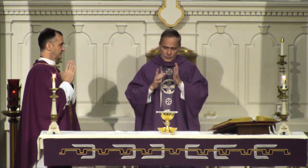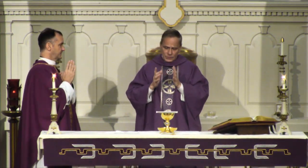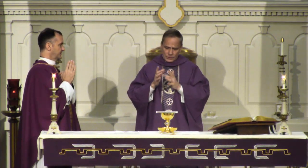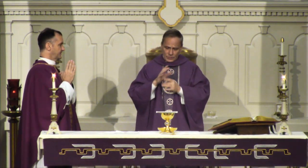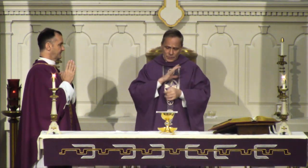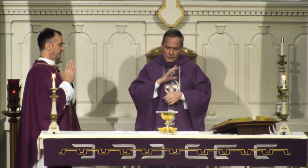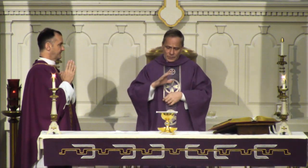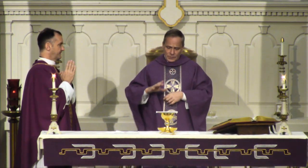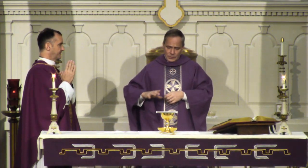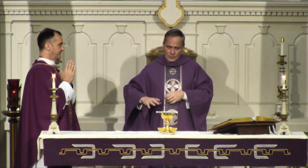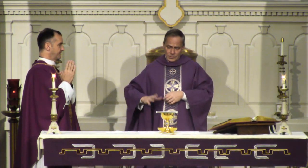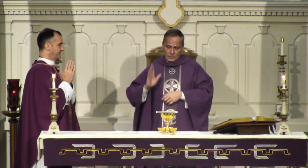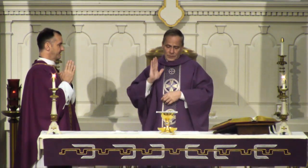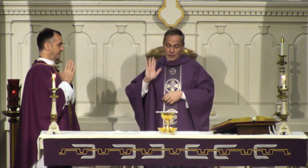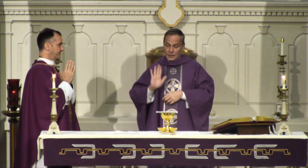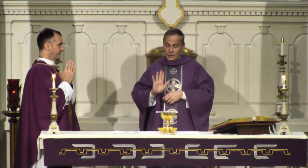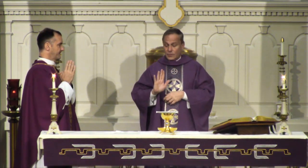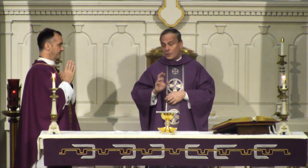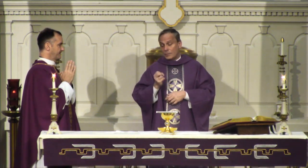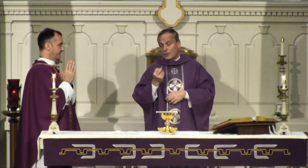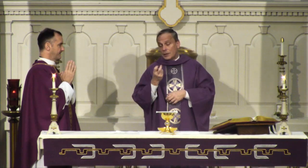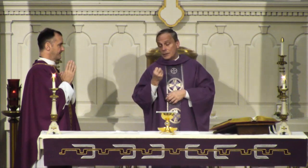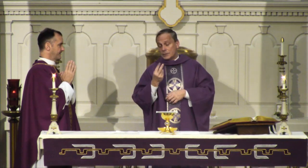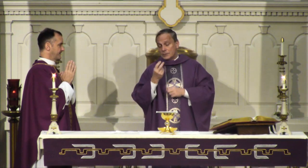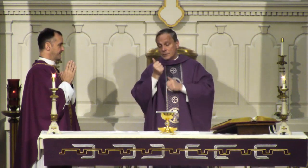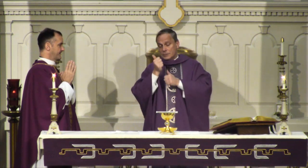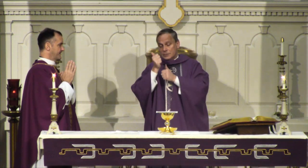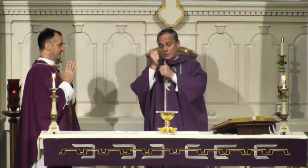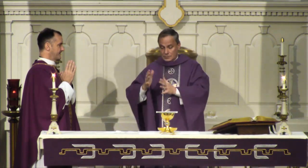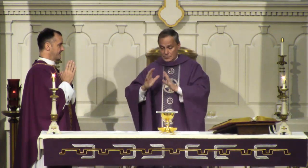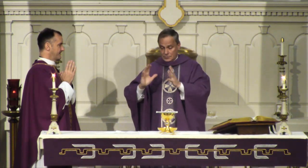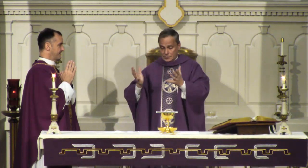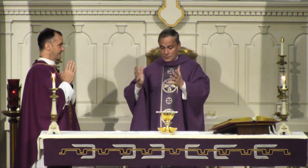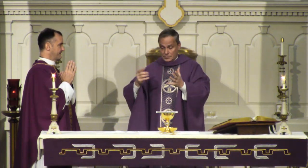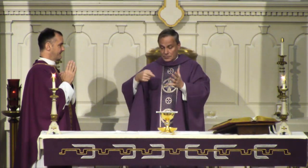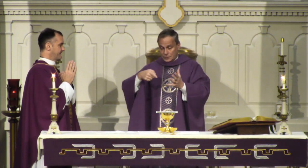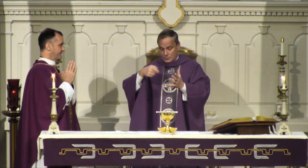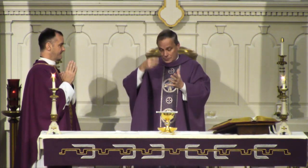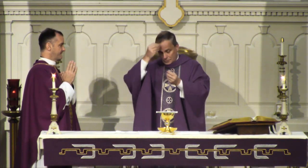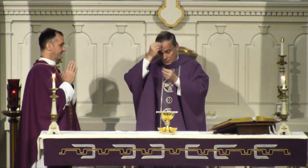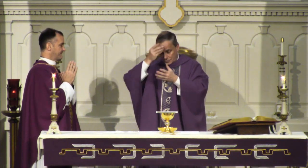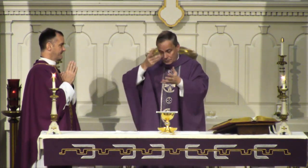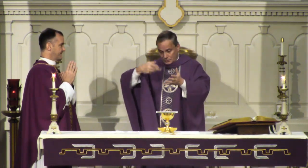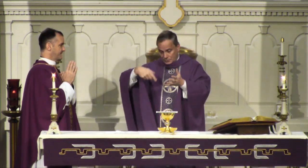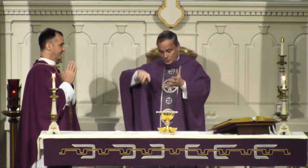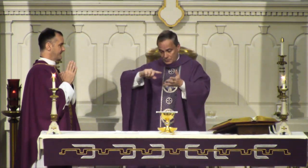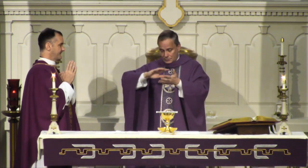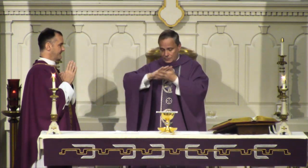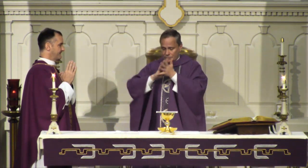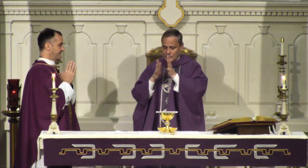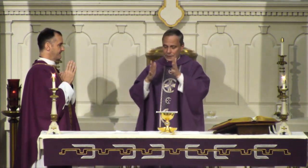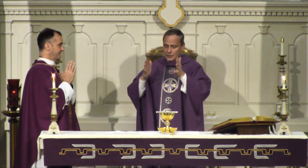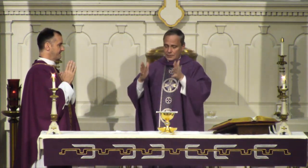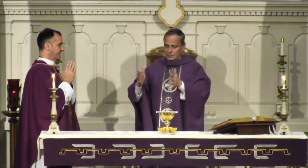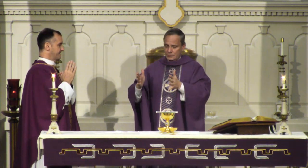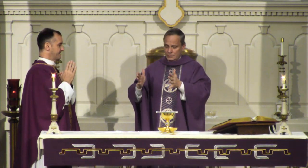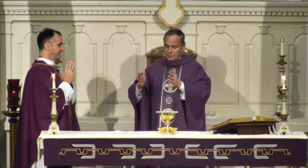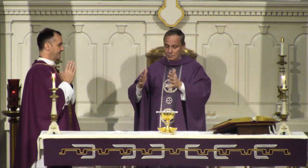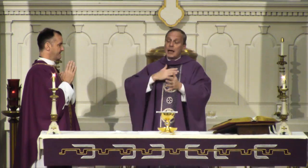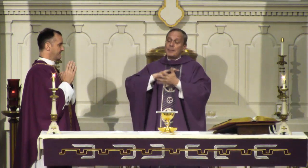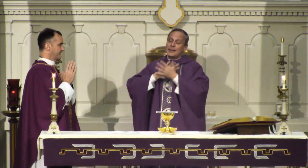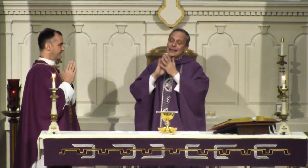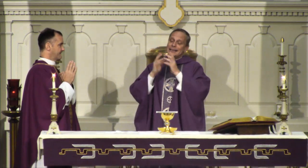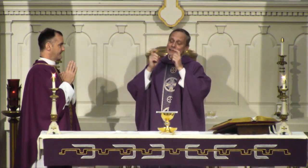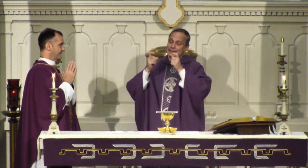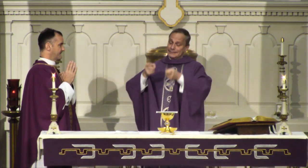Lord Jesus Christ, who said to your apostles, Peace I leave you, my peace I